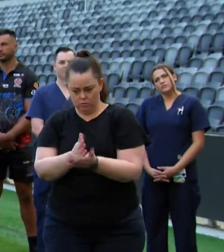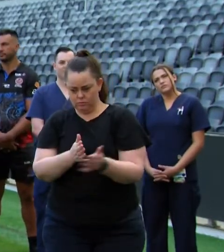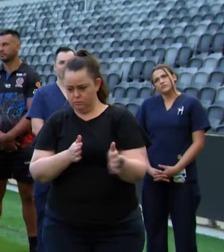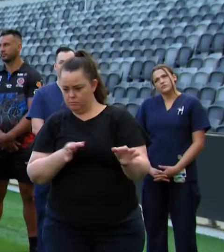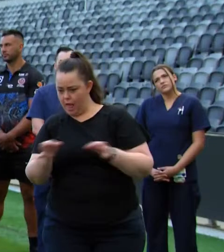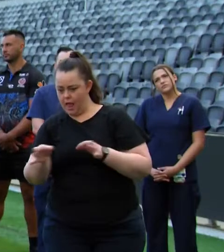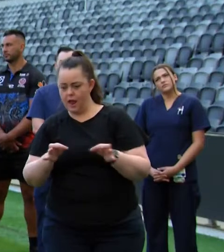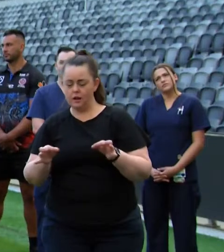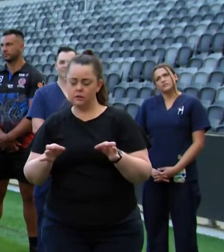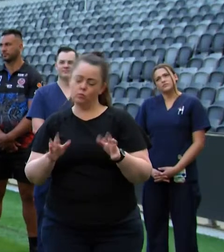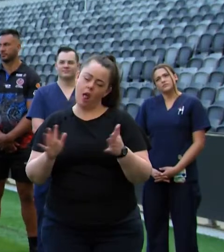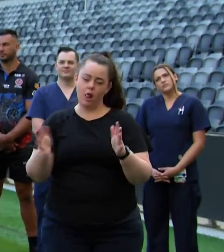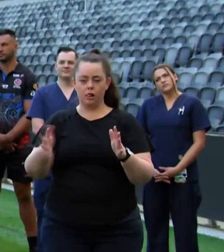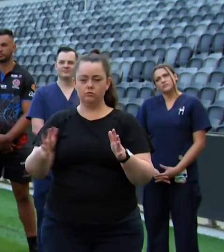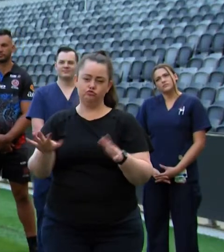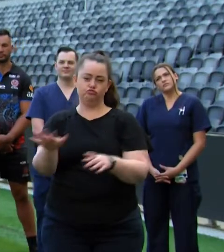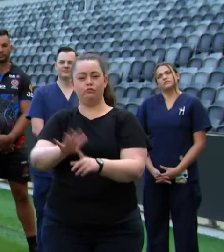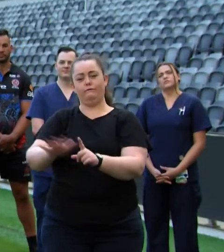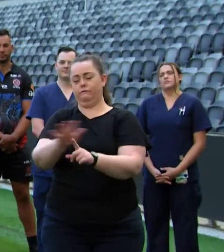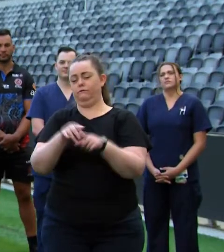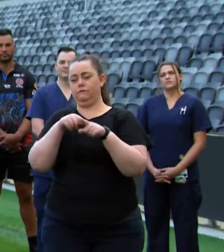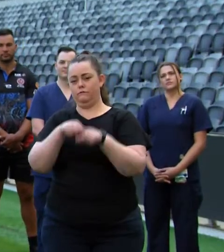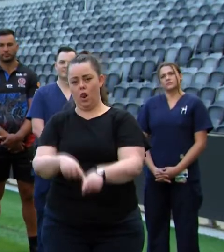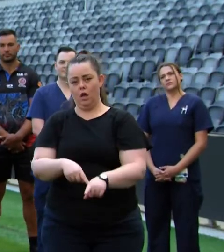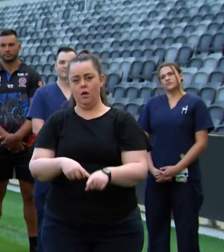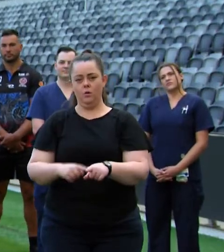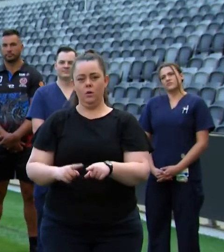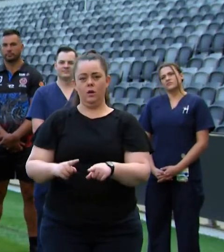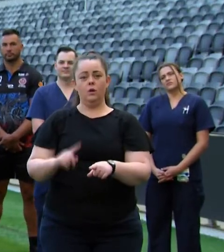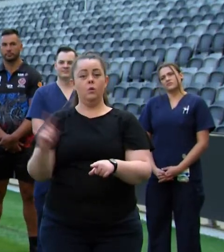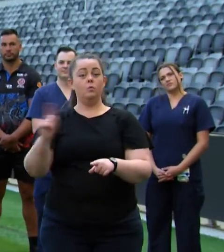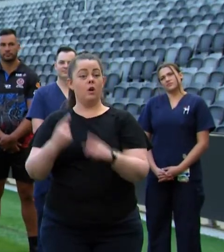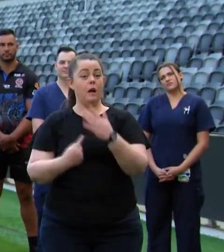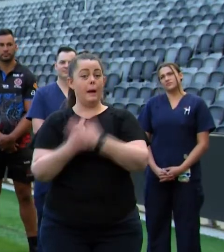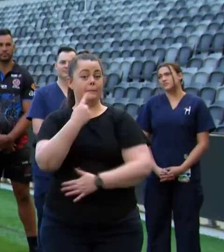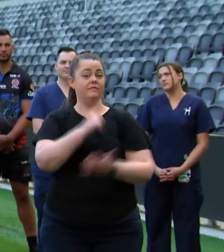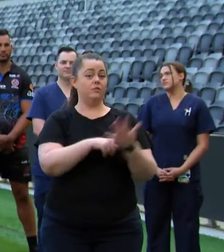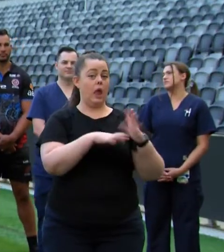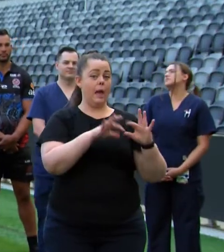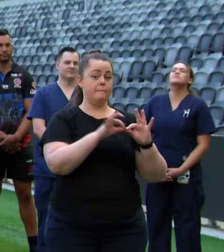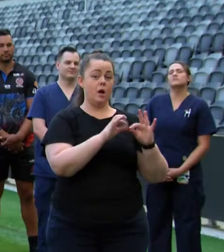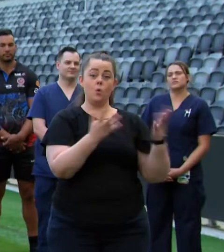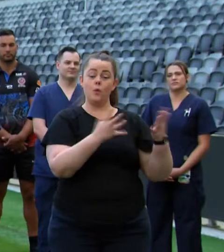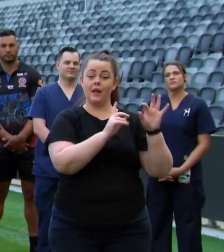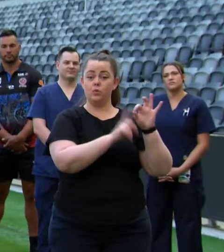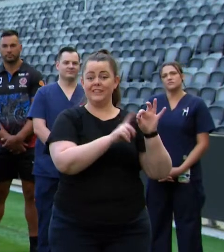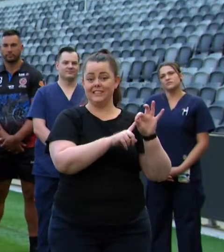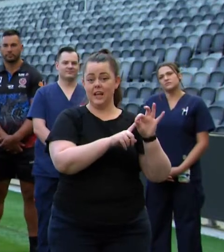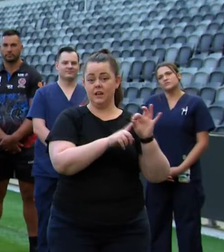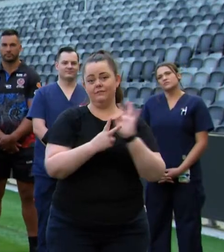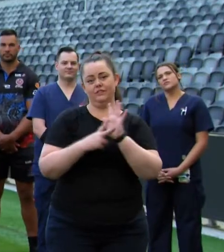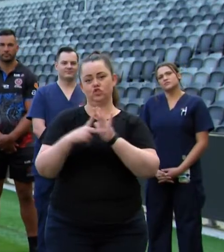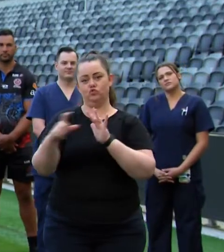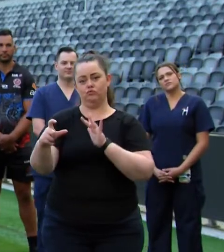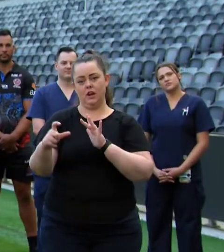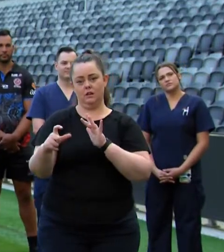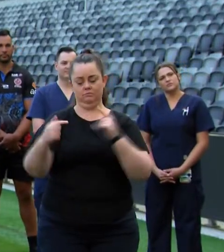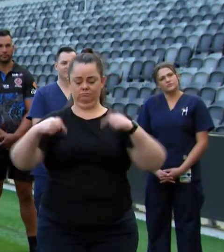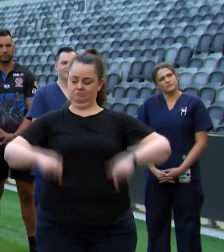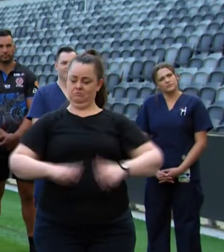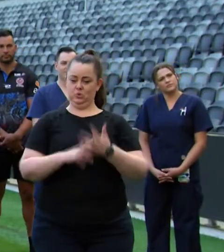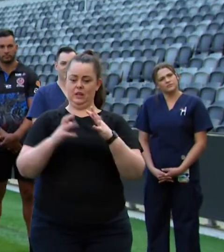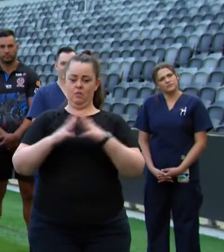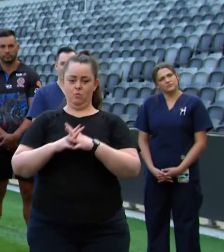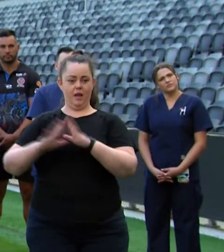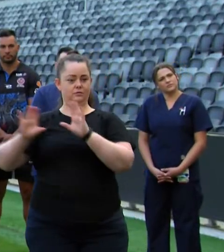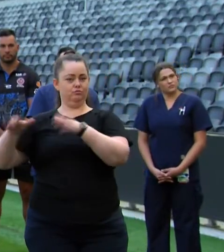line, but generally in line with the approaches that have been taken by the Labor state in Queensland and the Labor state of Victoria. Sorry, Premier, the Auditor